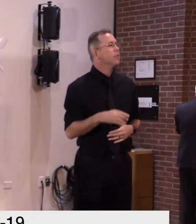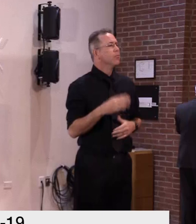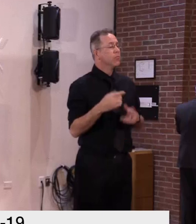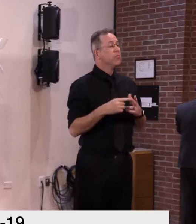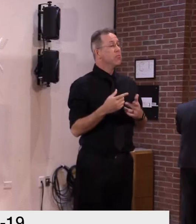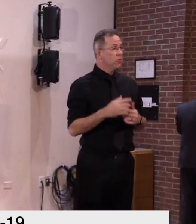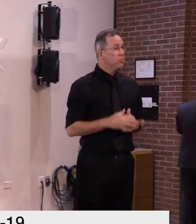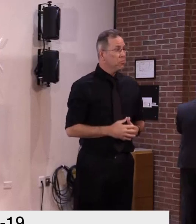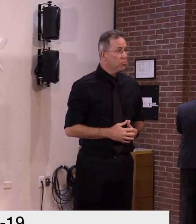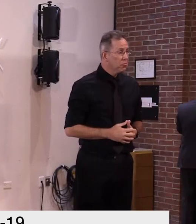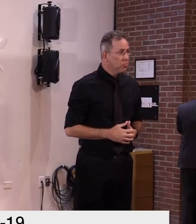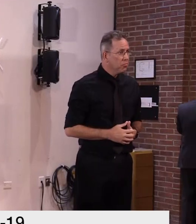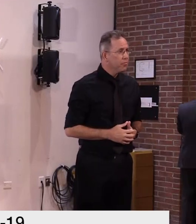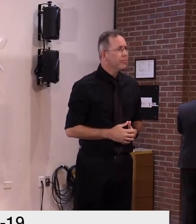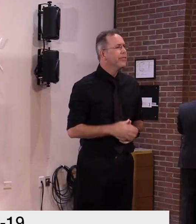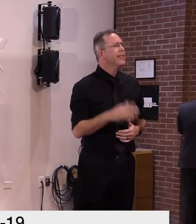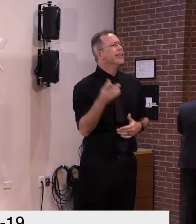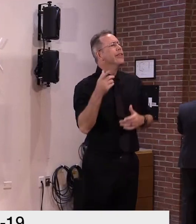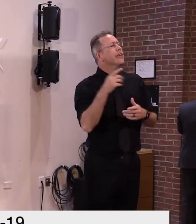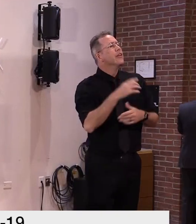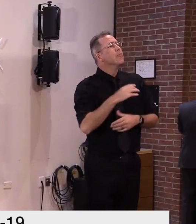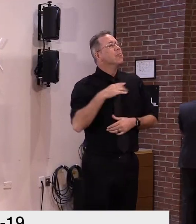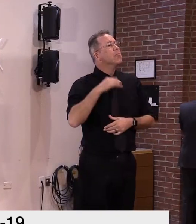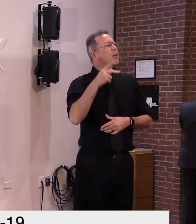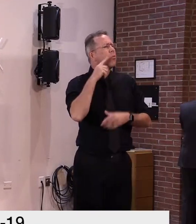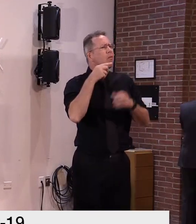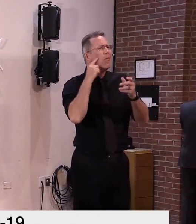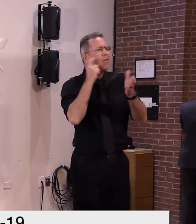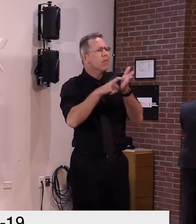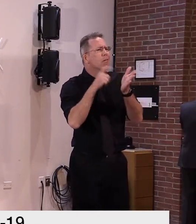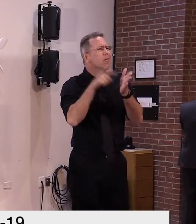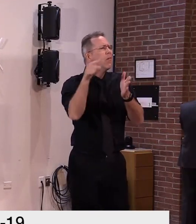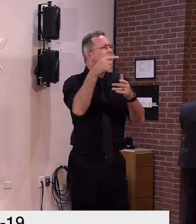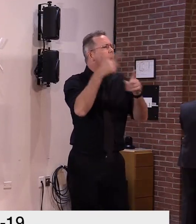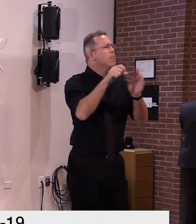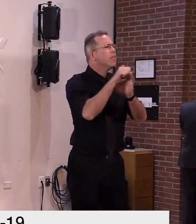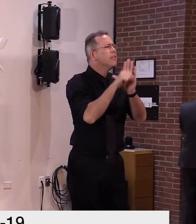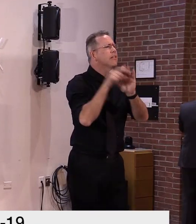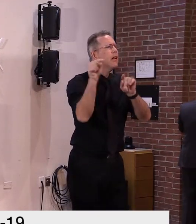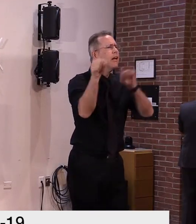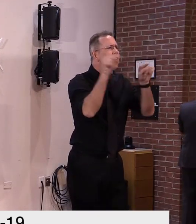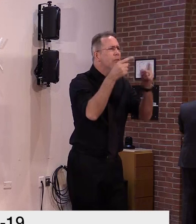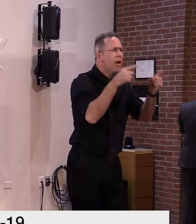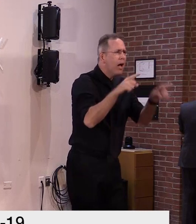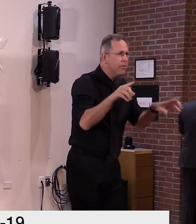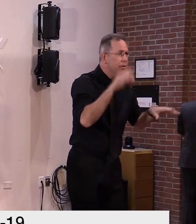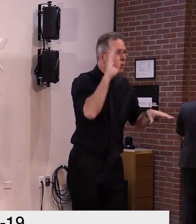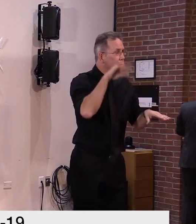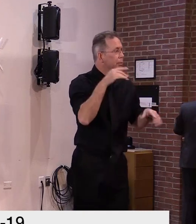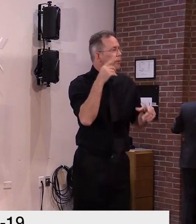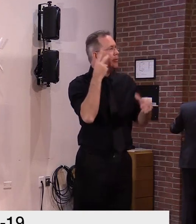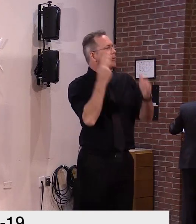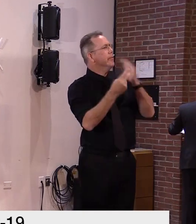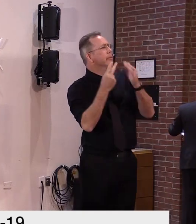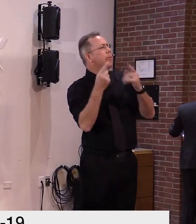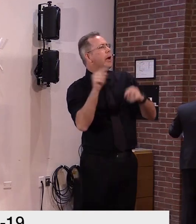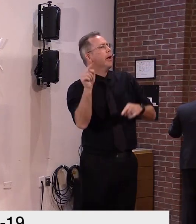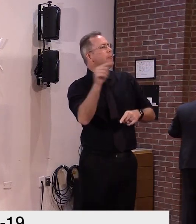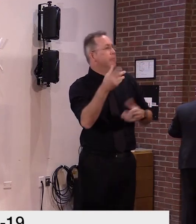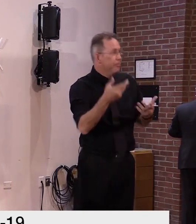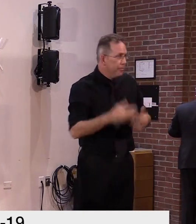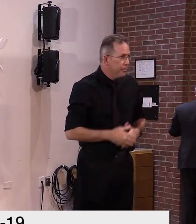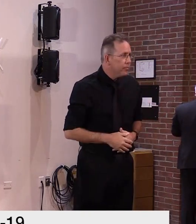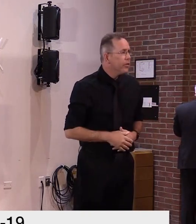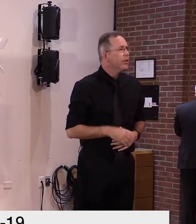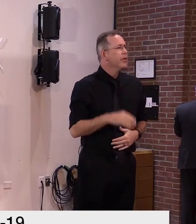states continue to see an increasing number of cases, which is not unexpected and something most states have been predicting as